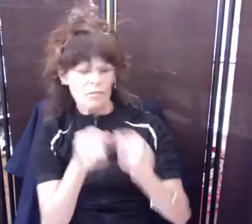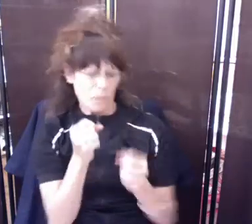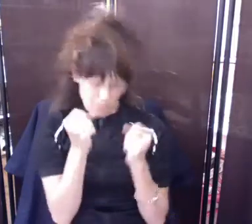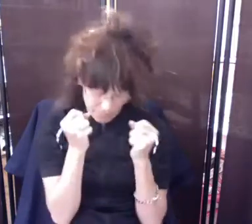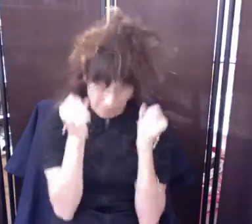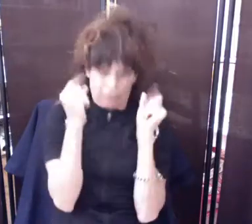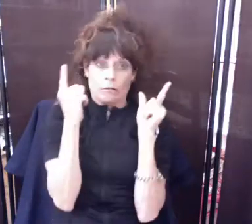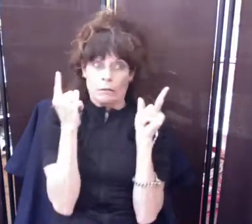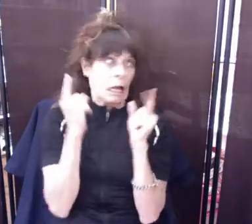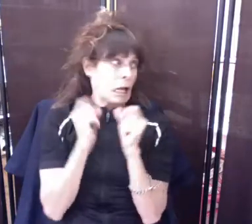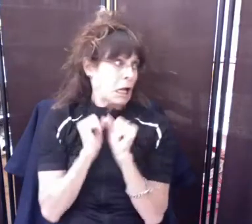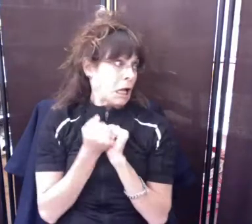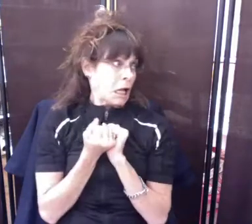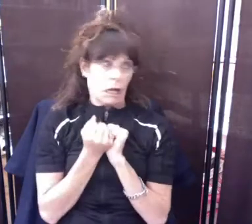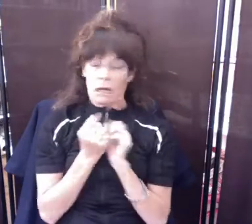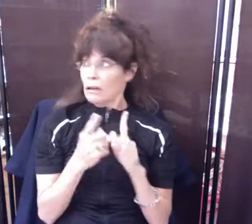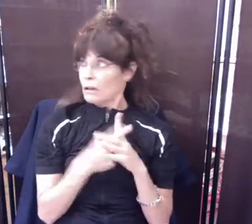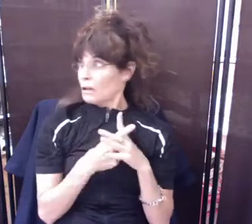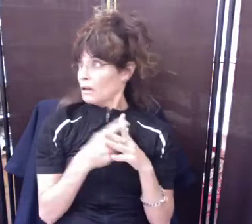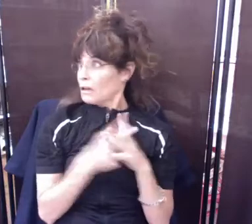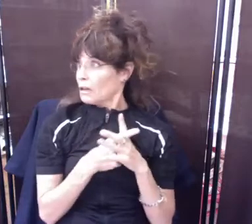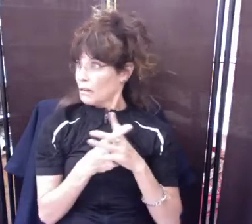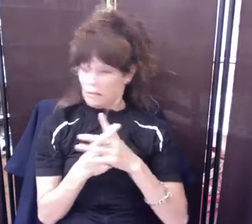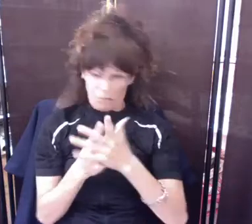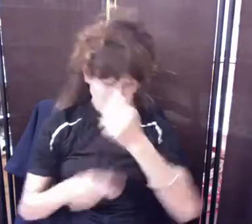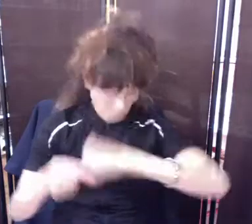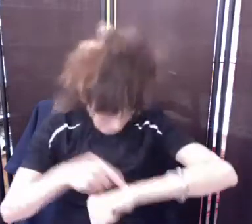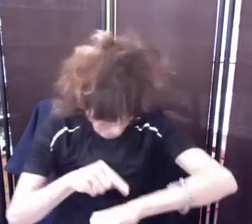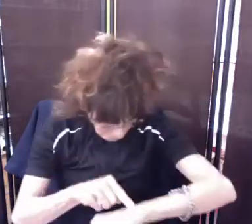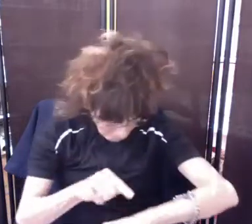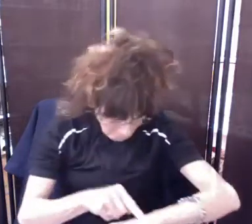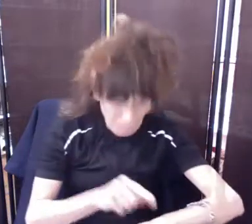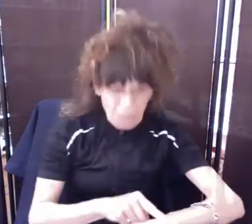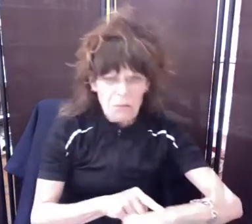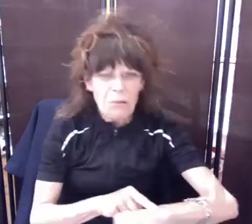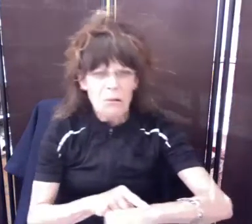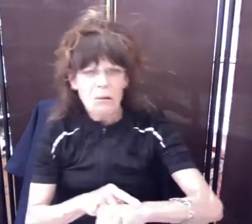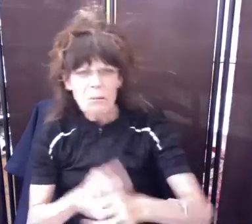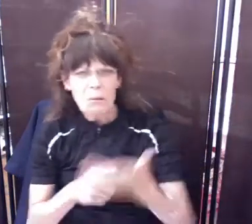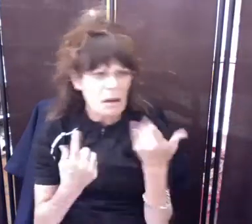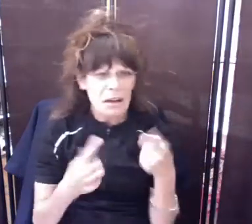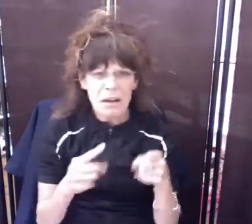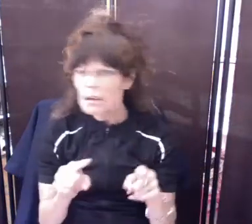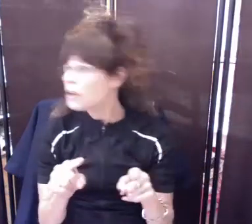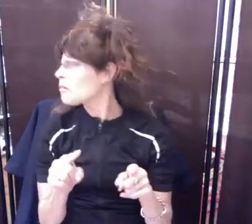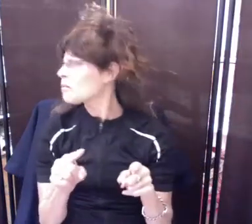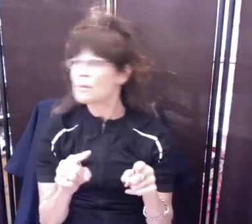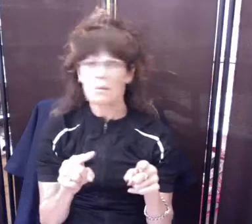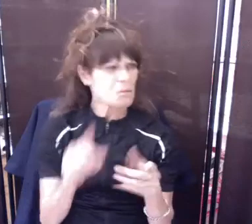got there. It's way later in the day. I've got no answers for, you know, what happened. And I stagger back to